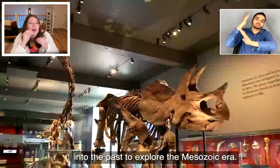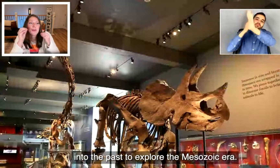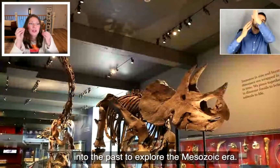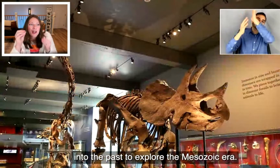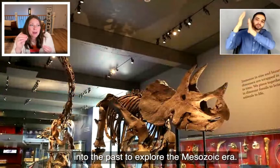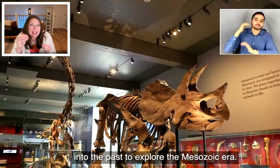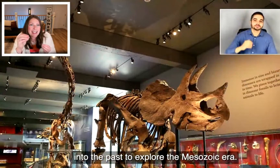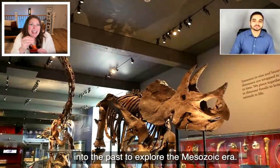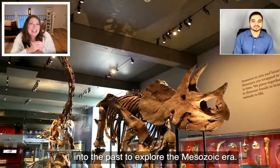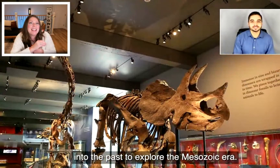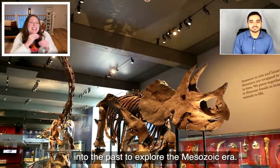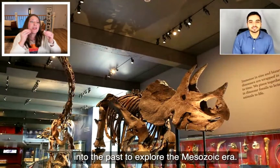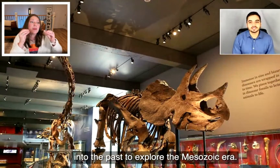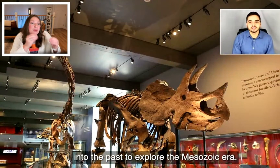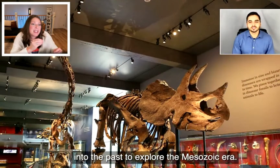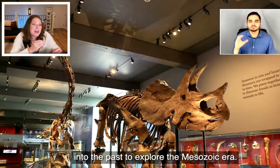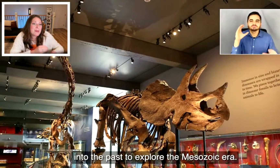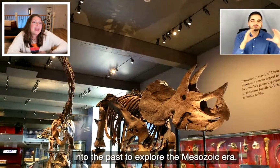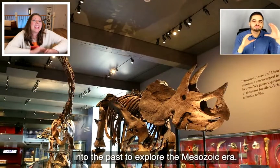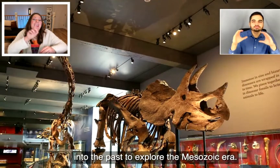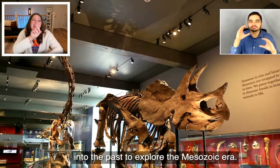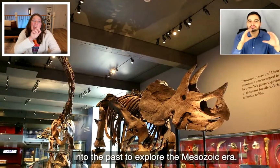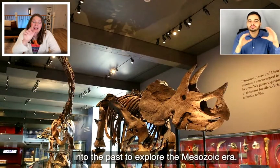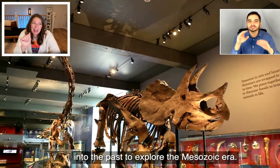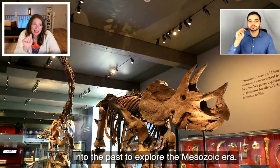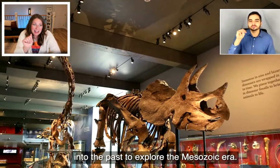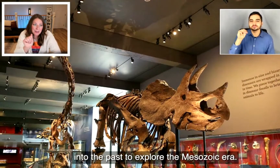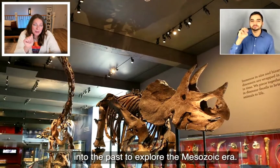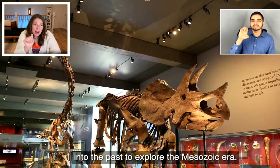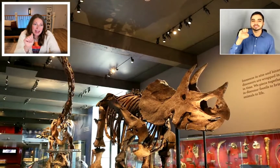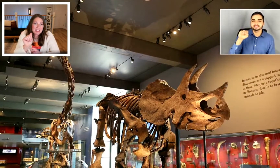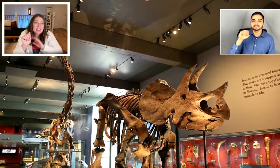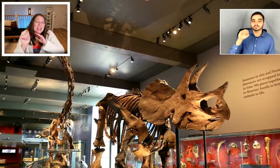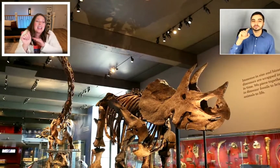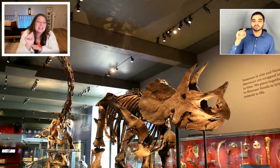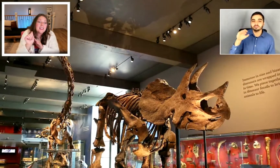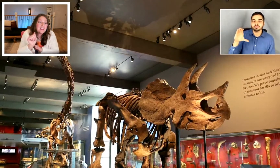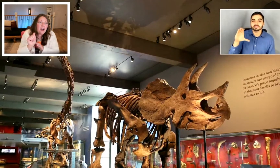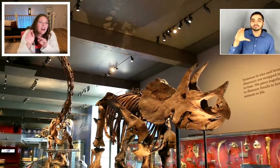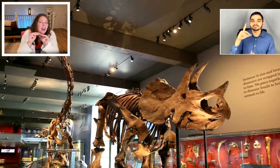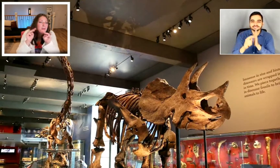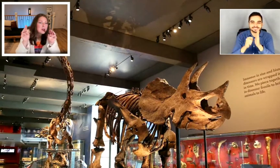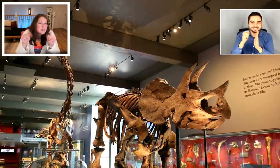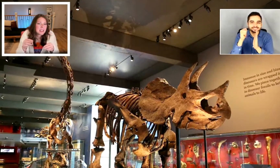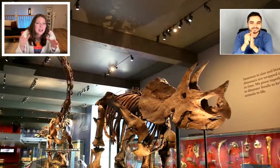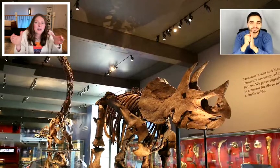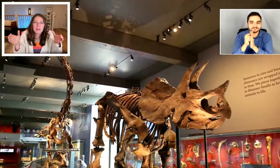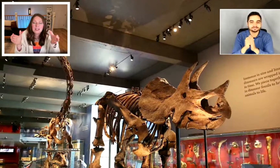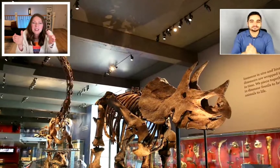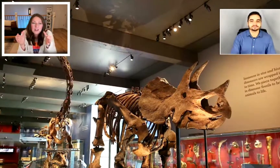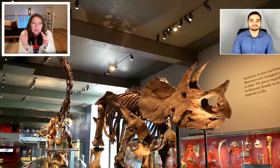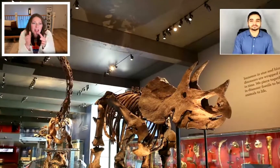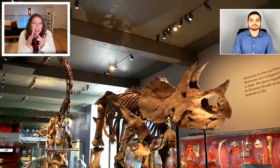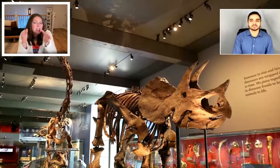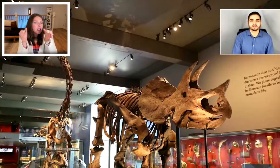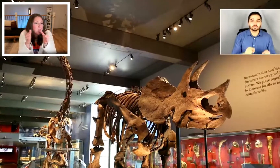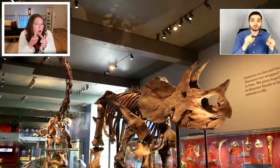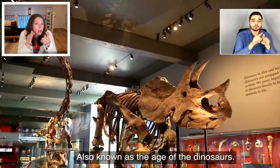But notice, this is a museum in LA, right? It's not a museum that's in a